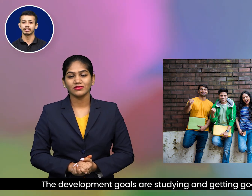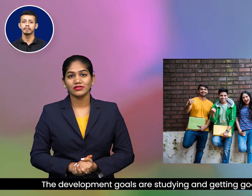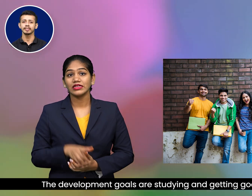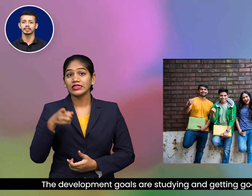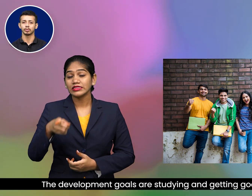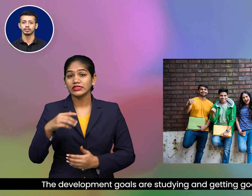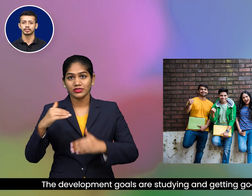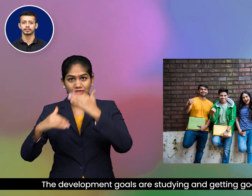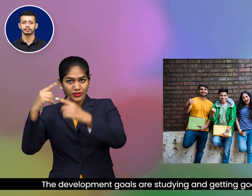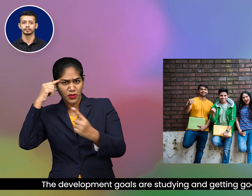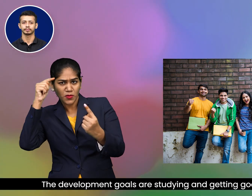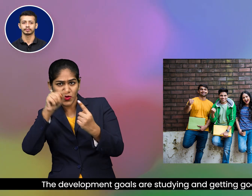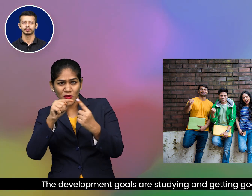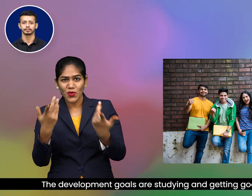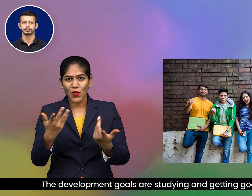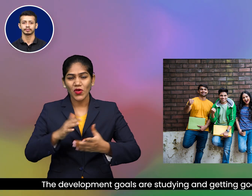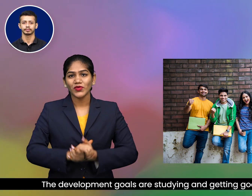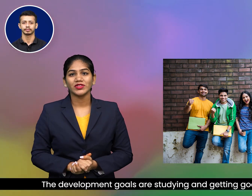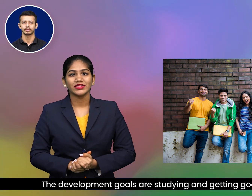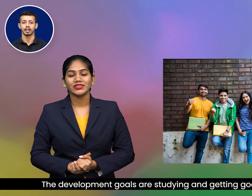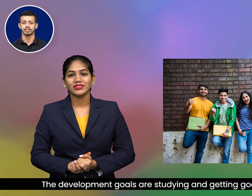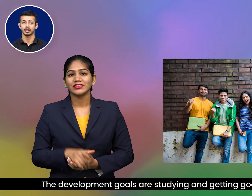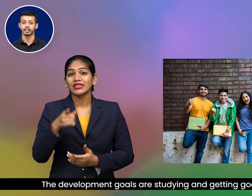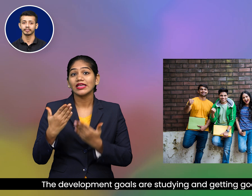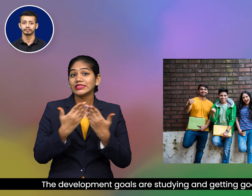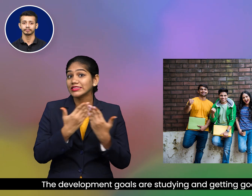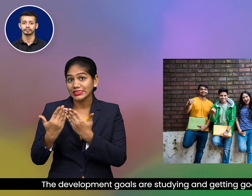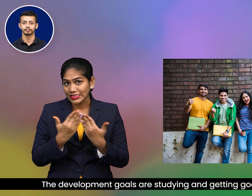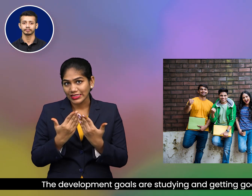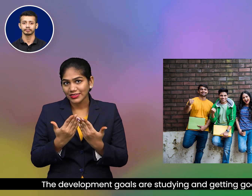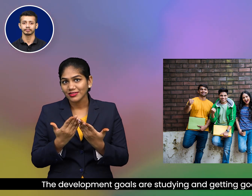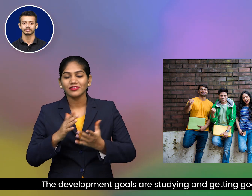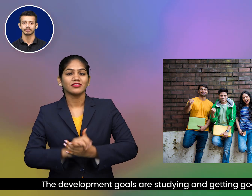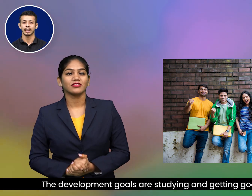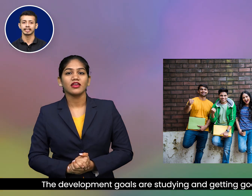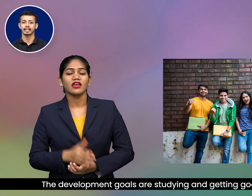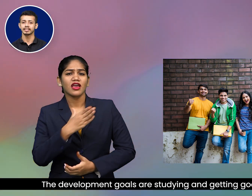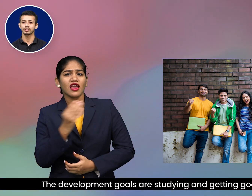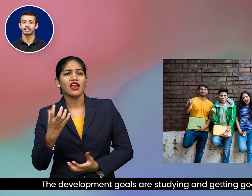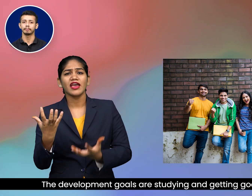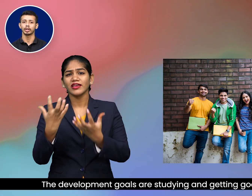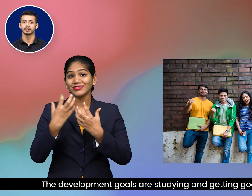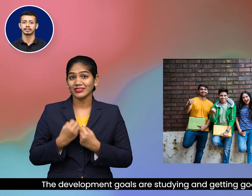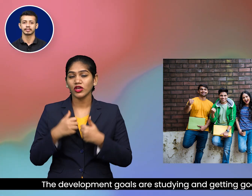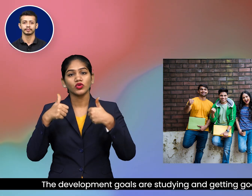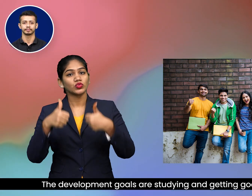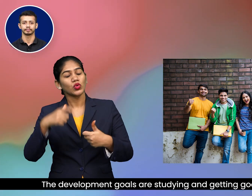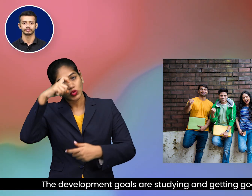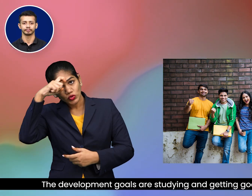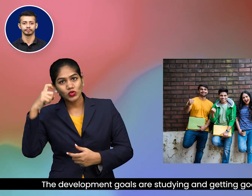The developmental goals are studying and getting good